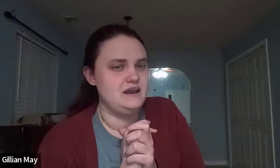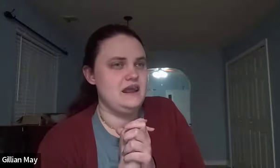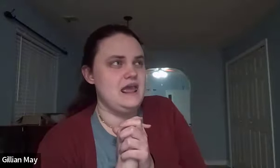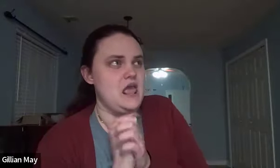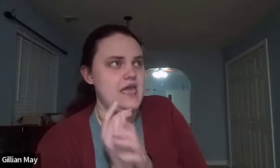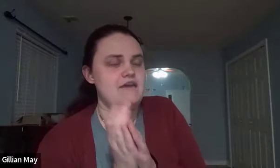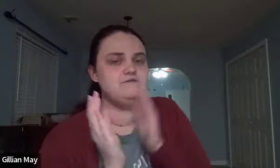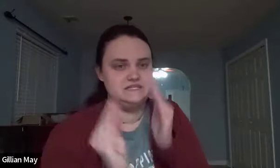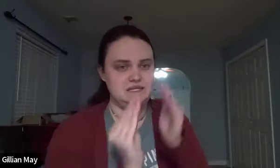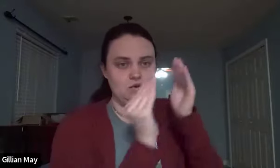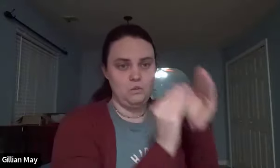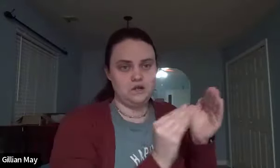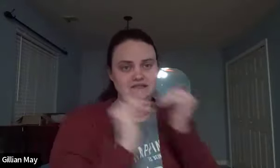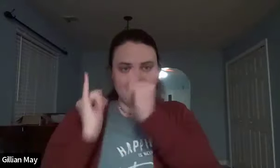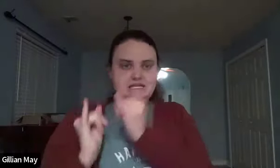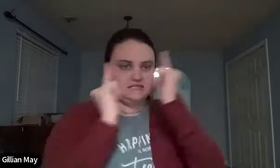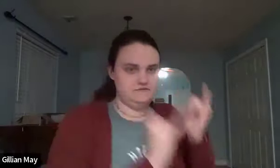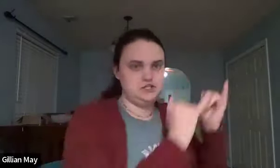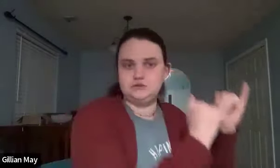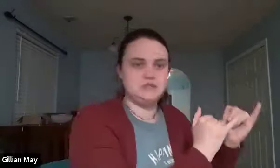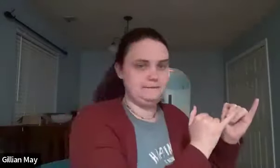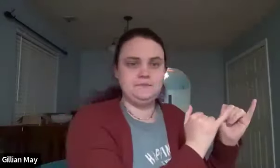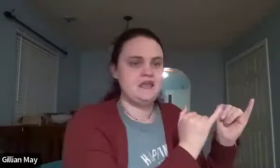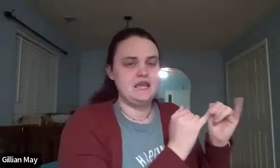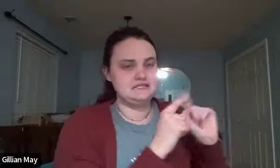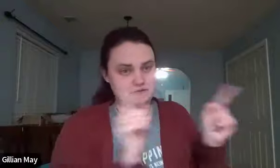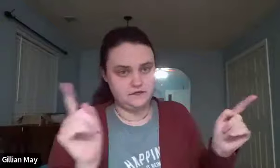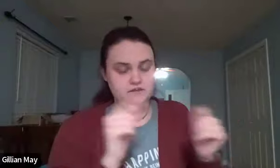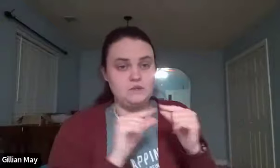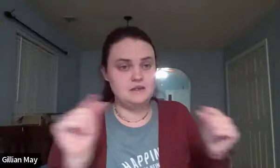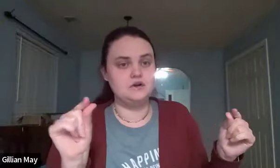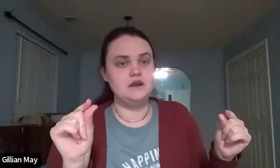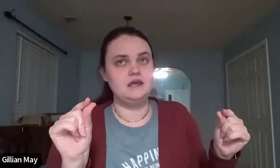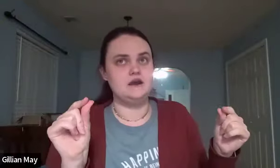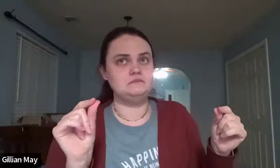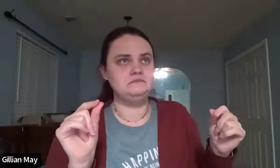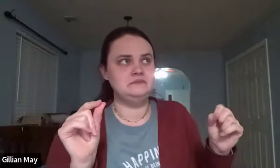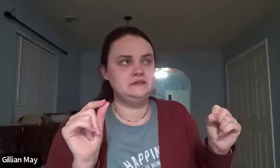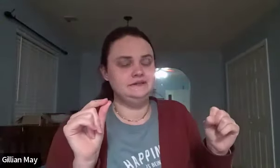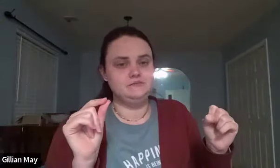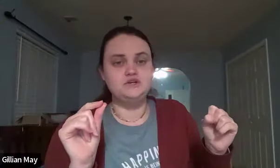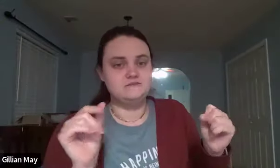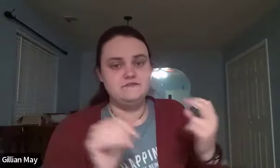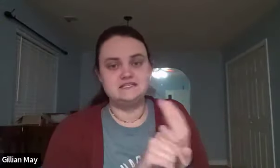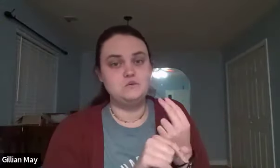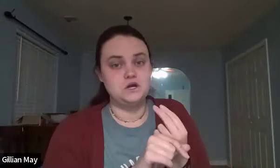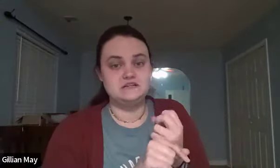sign every single word like individually. It's different. The grammar and I'm going to use some fancy words here.